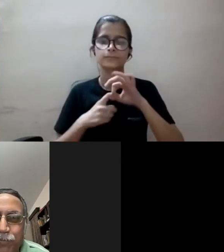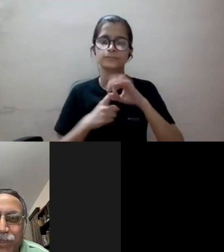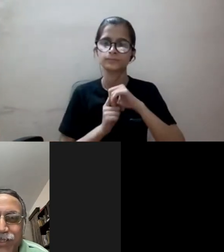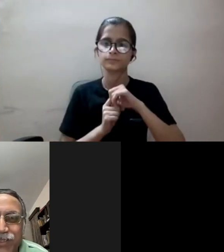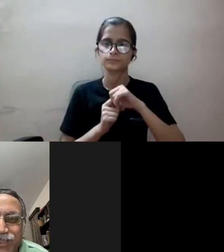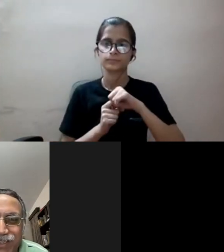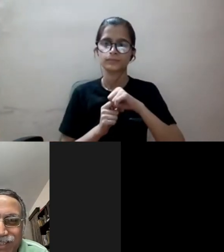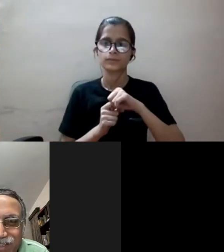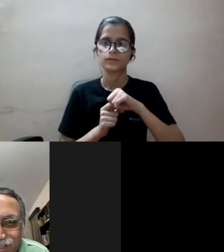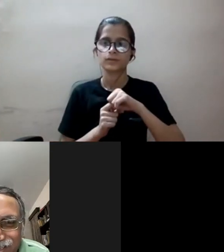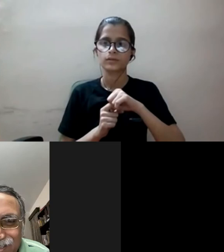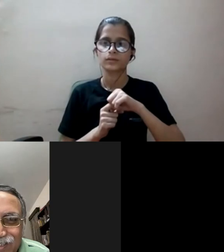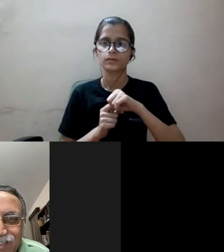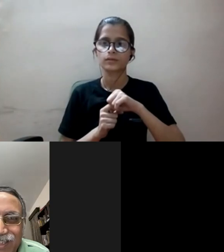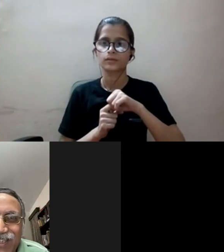up.